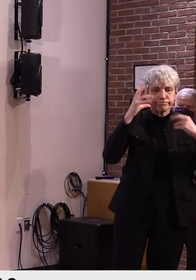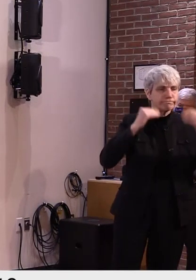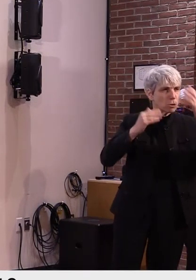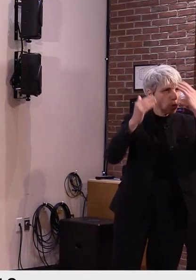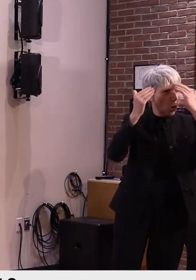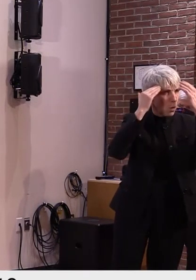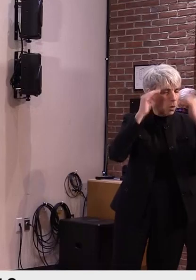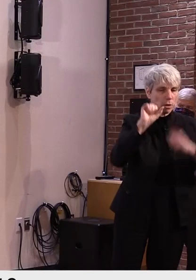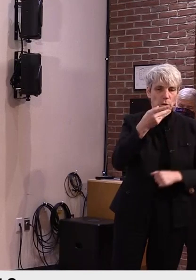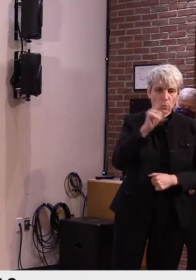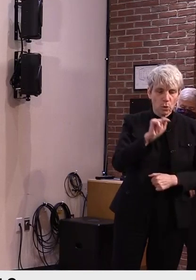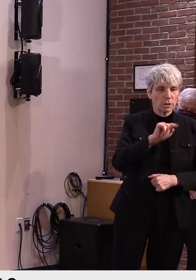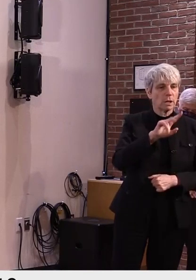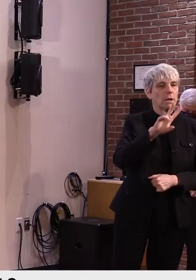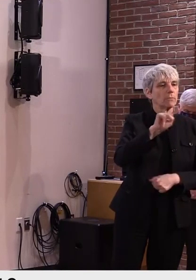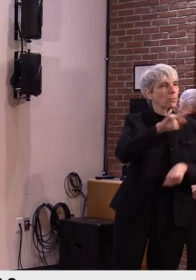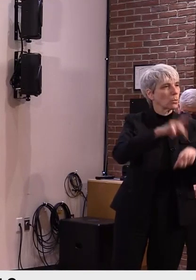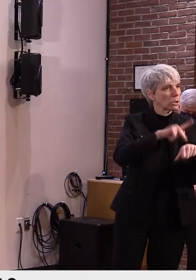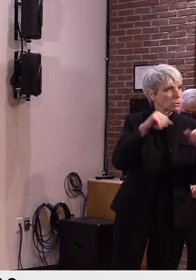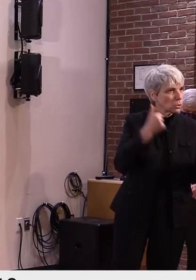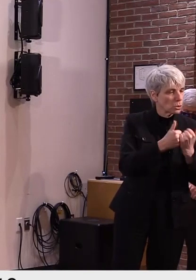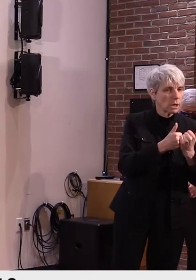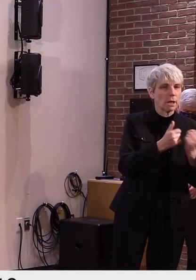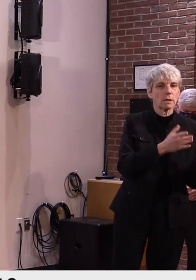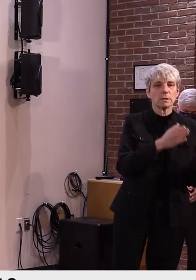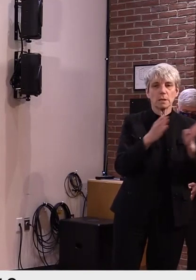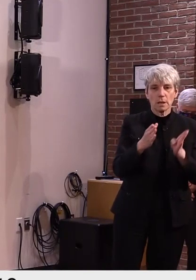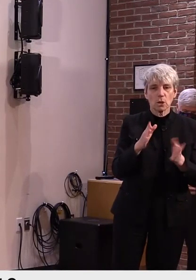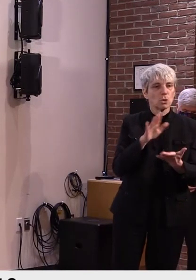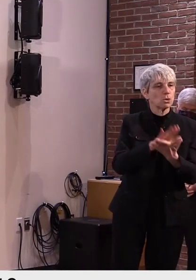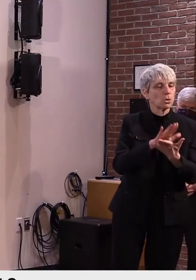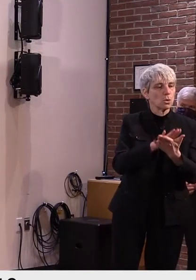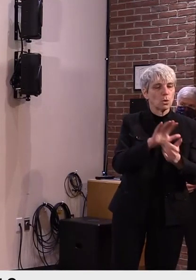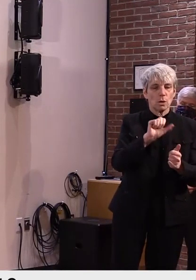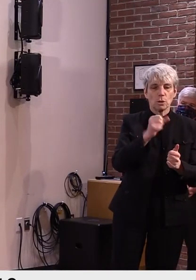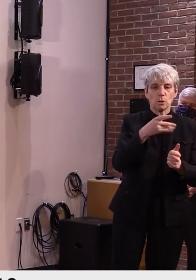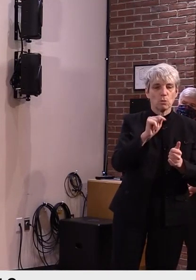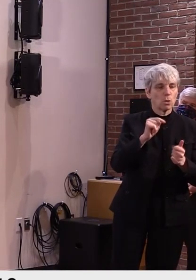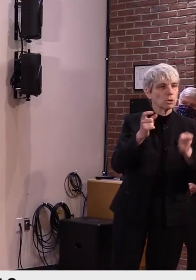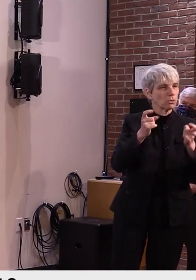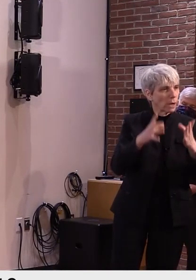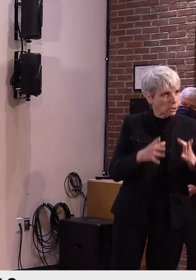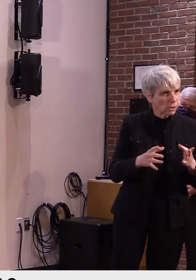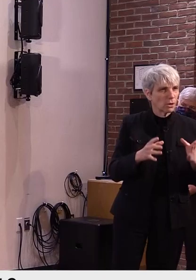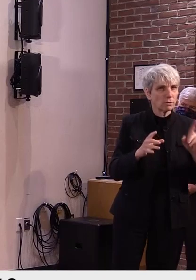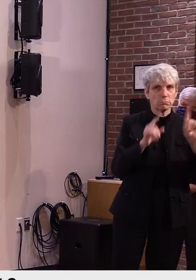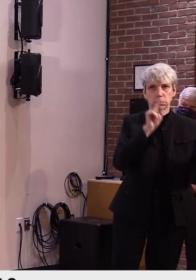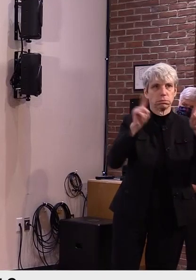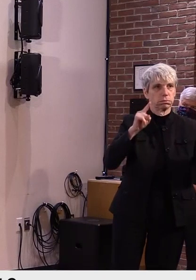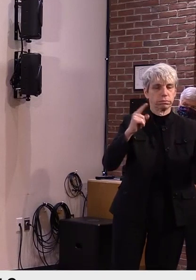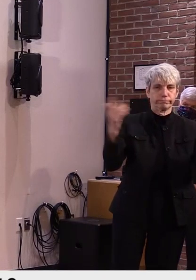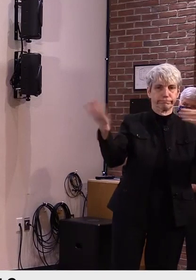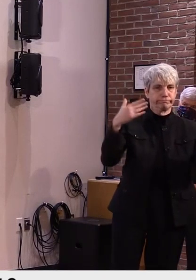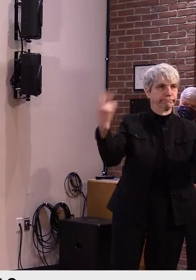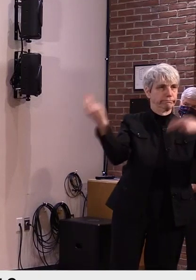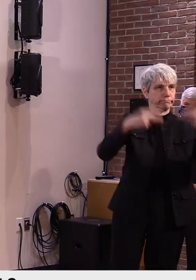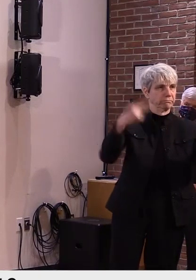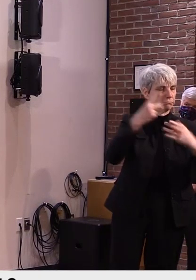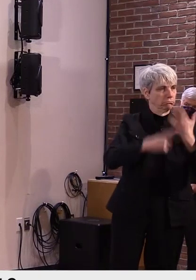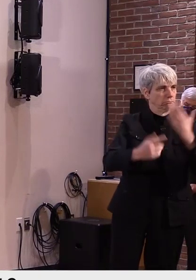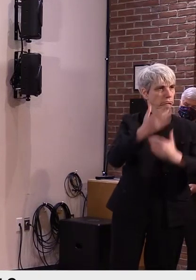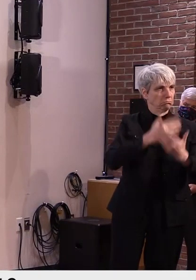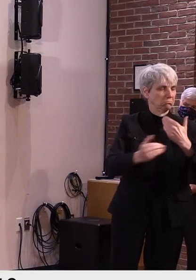state, VPA and so forth, but also involves athletic directors and those that are specific experts on the specific sports that are involved. So we'll